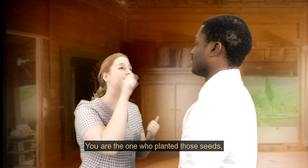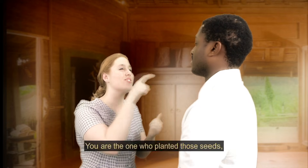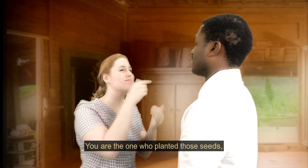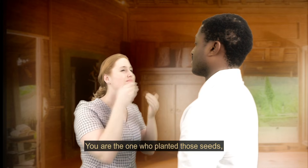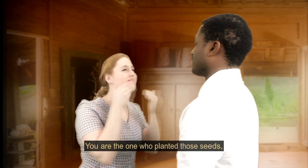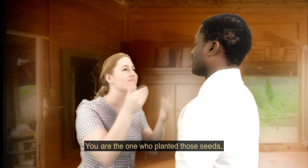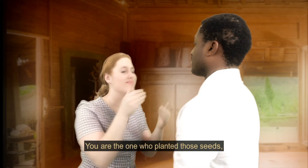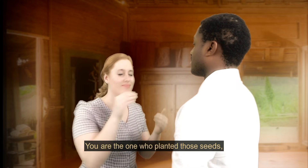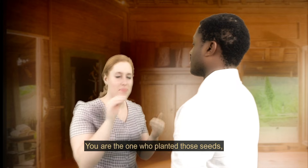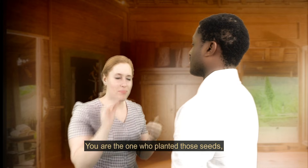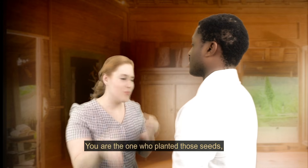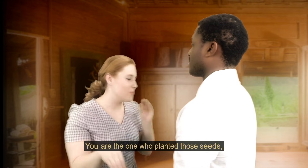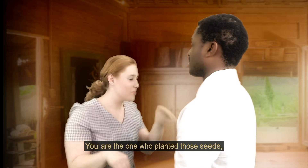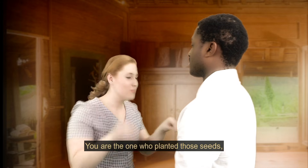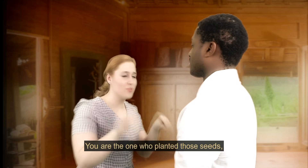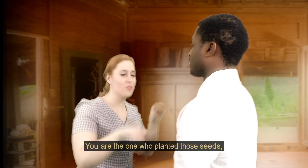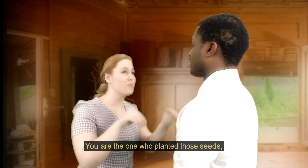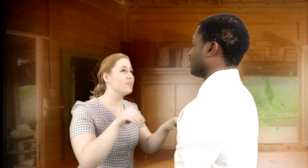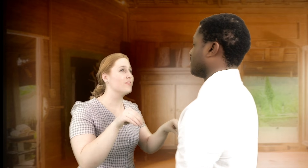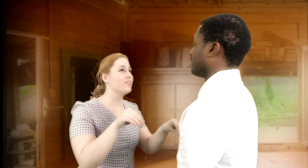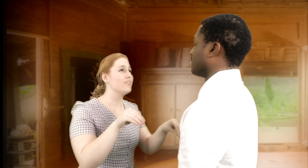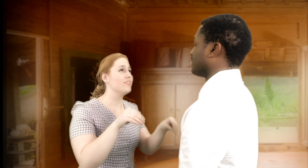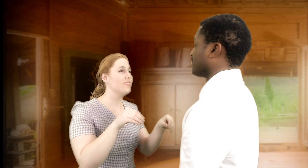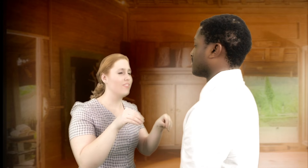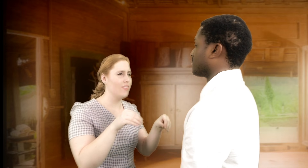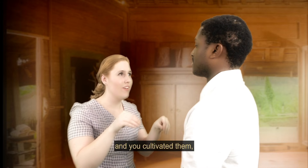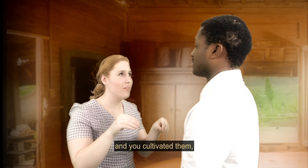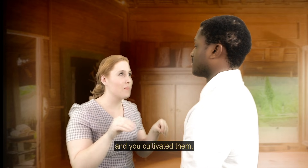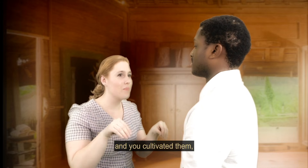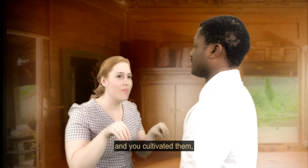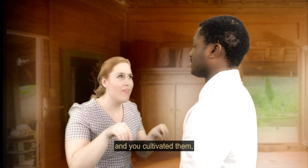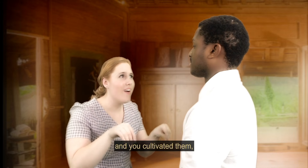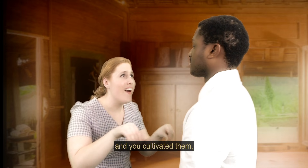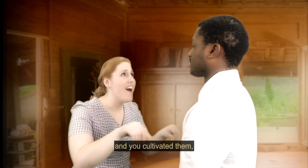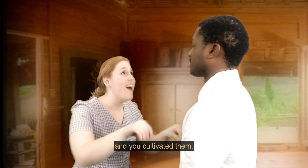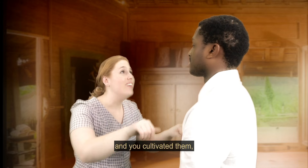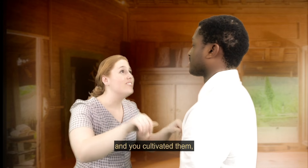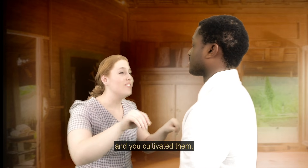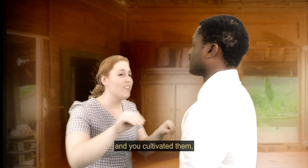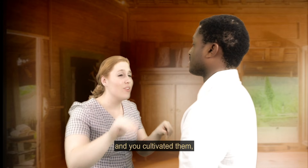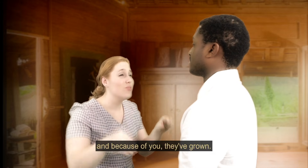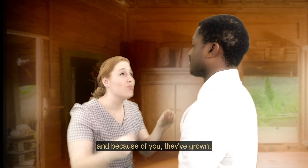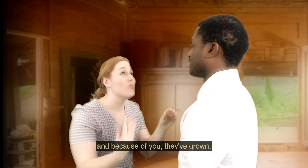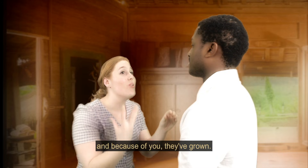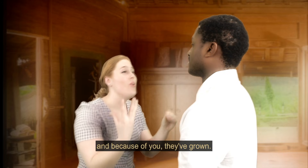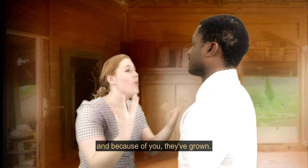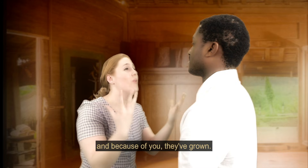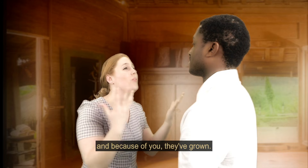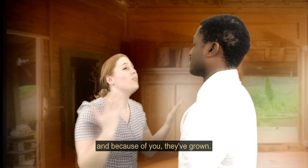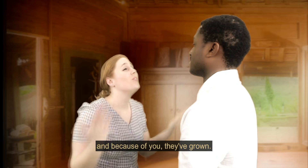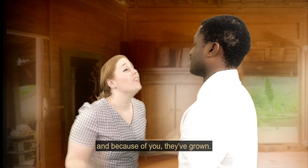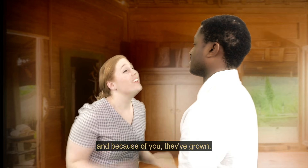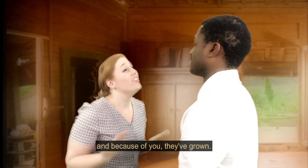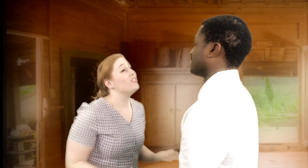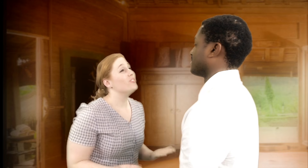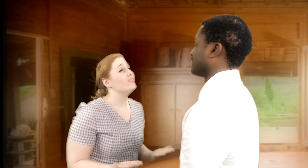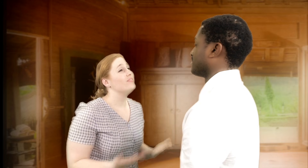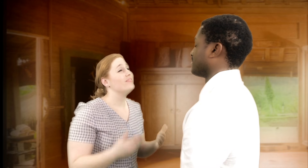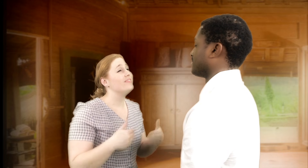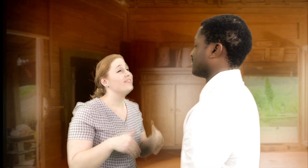You are the one who planted those seeds, and you cultivated them, And because of you, they've grown.